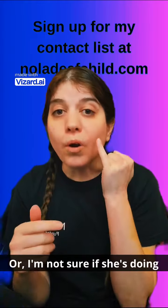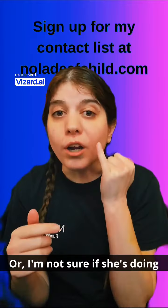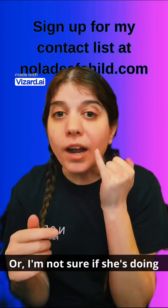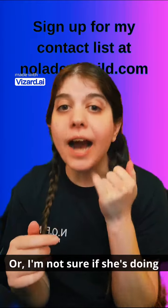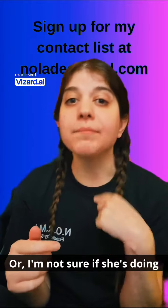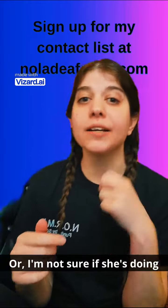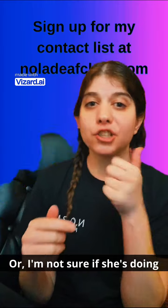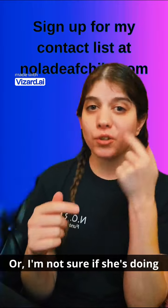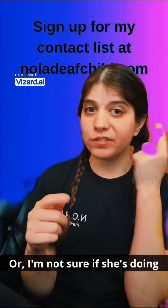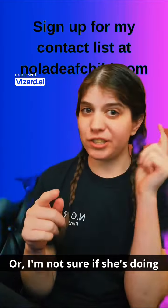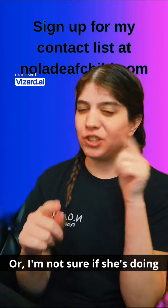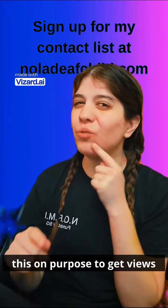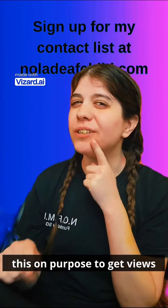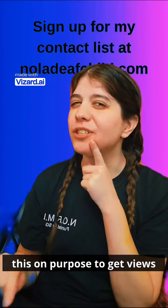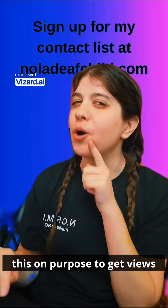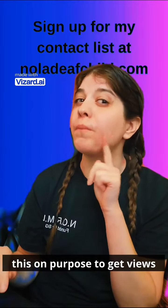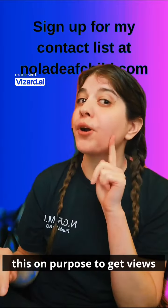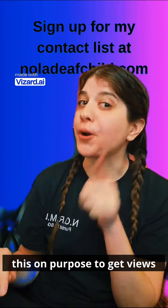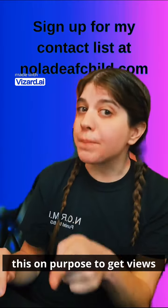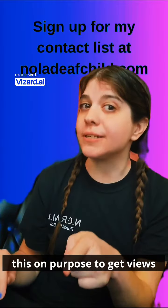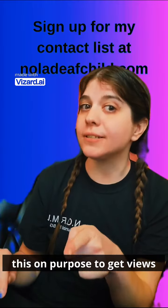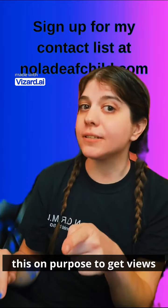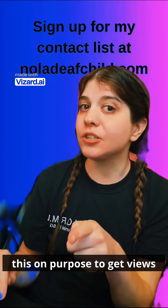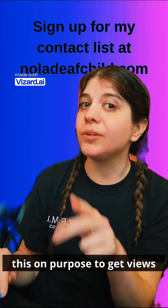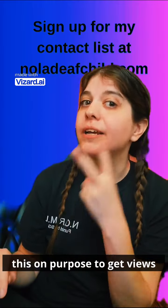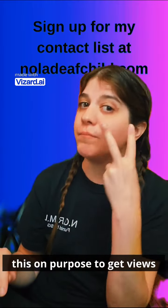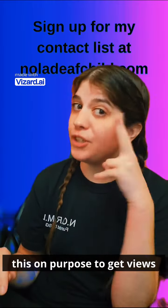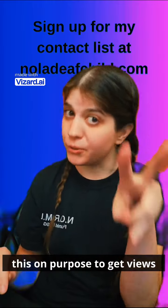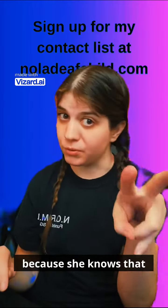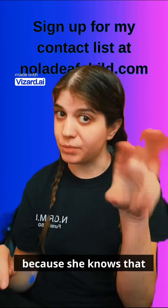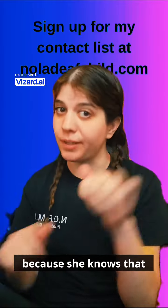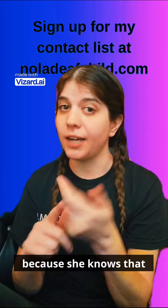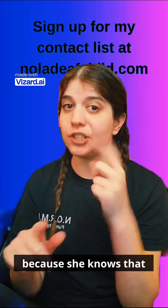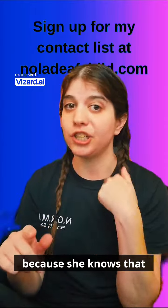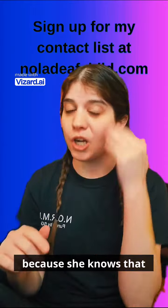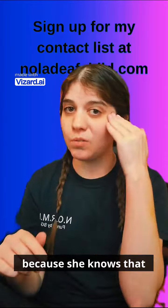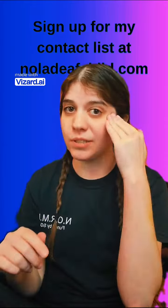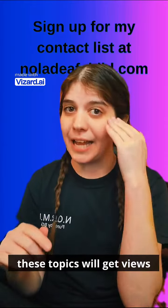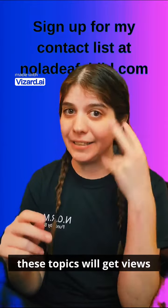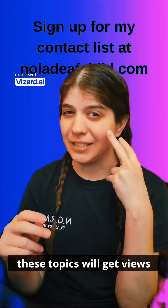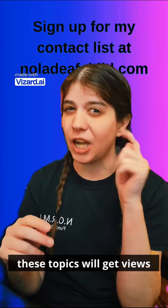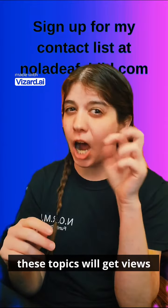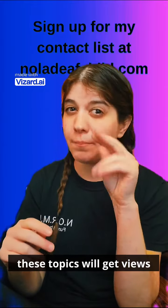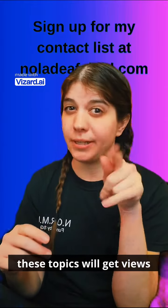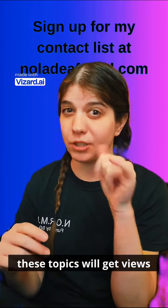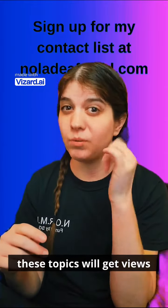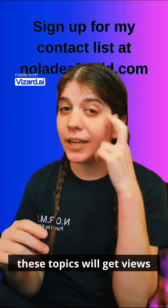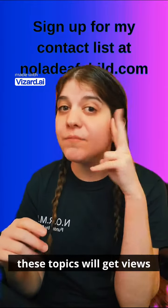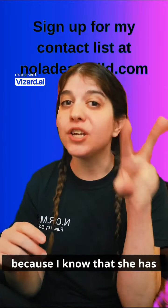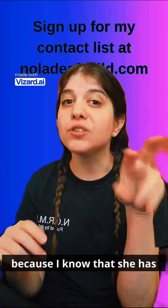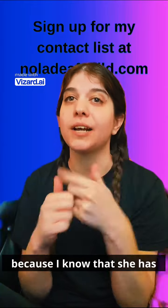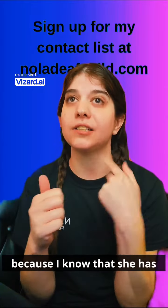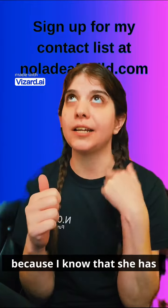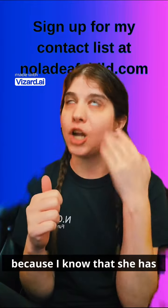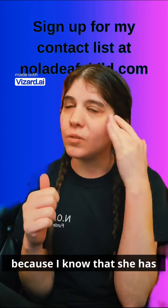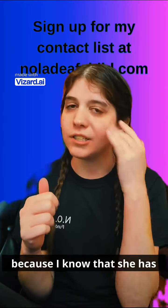Or I'm not sure if she's doing this on purpose to get views, because she knows that these topics will get views, because I know that she